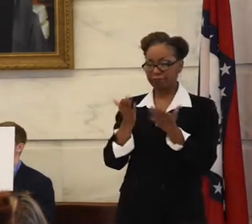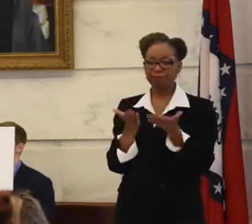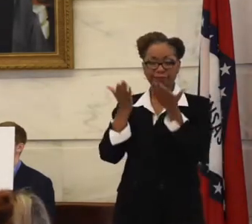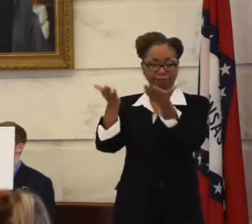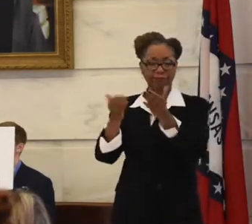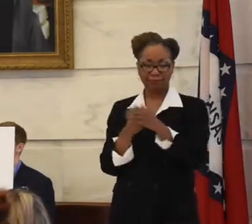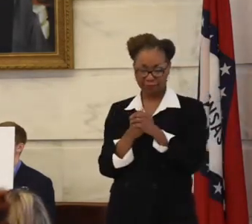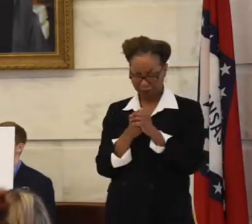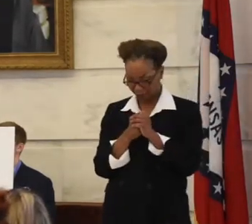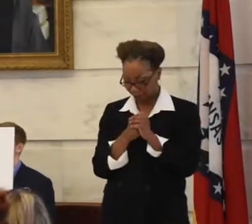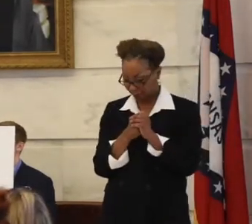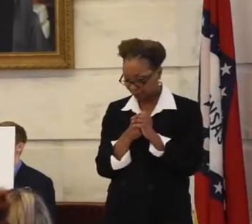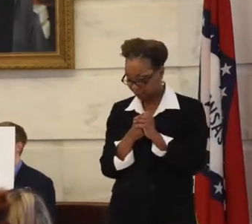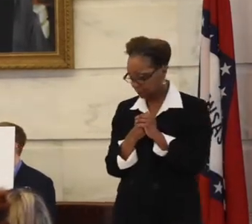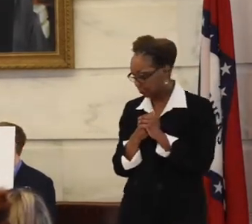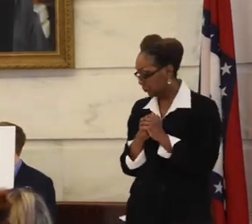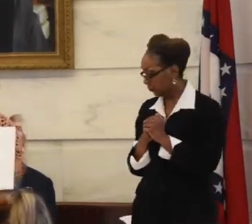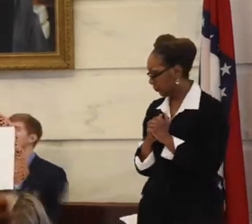presentations.